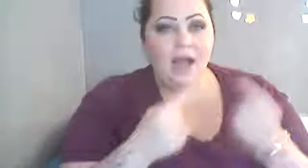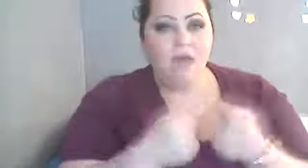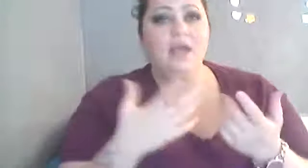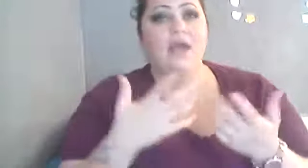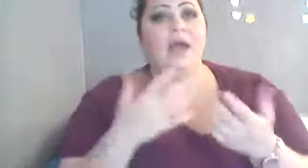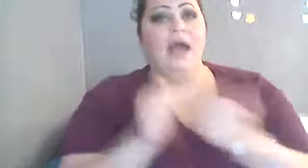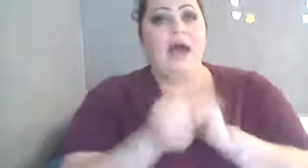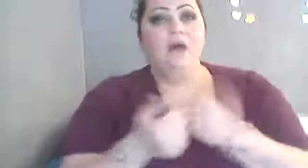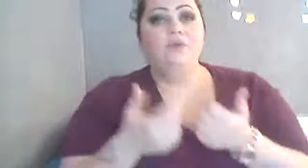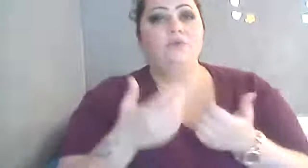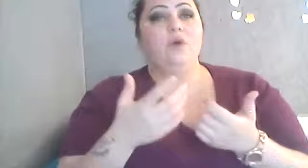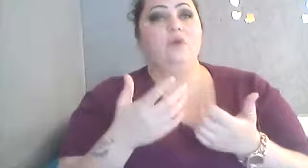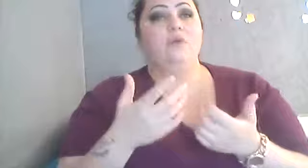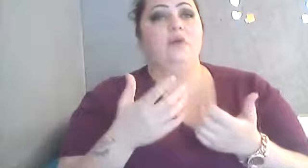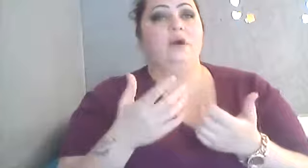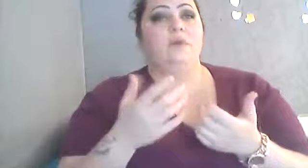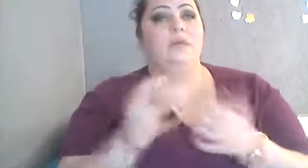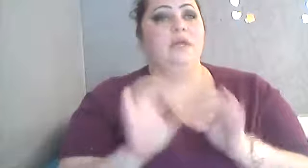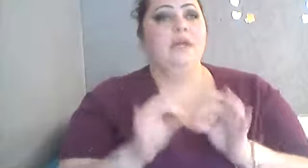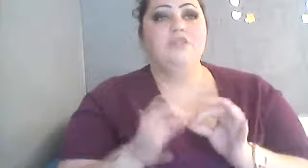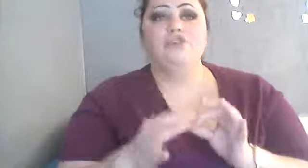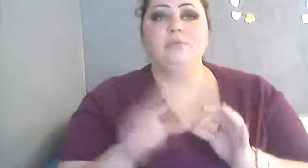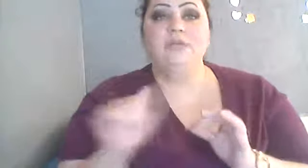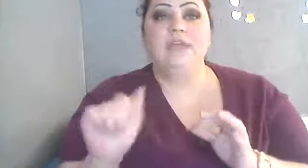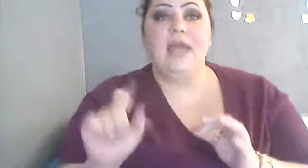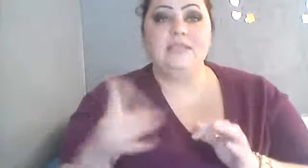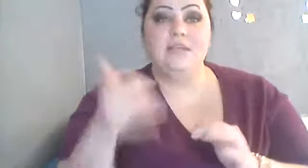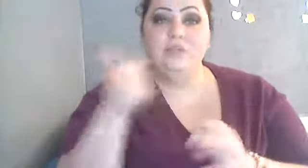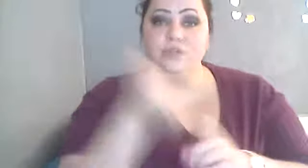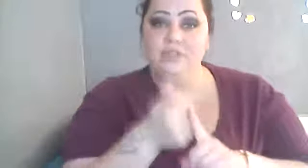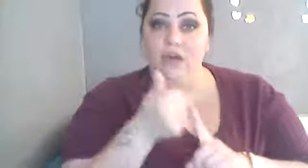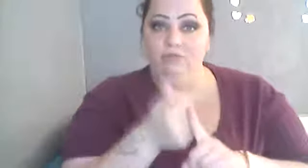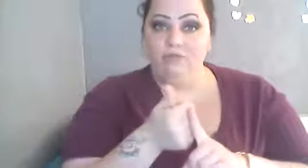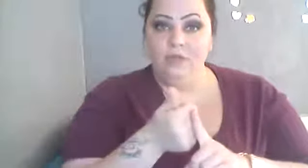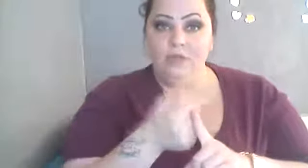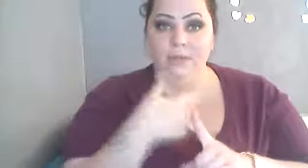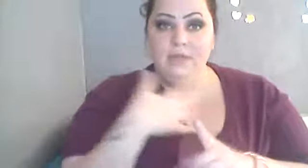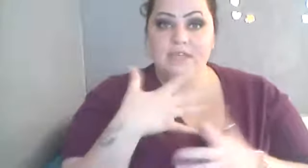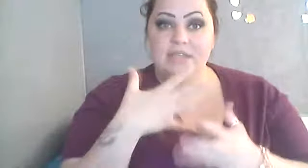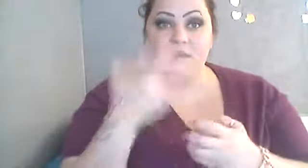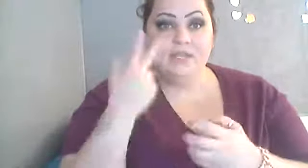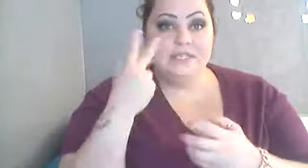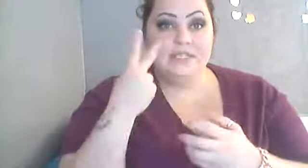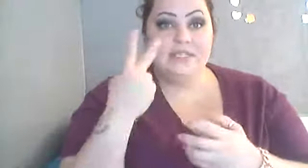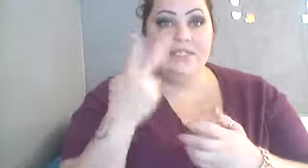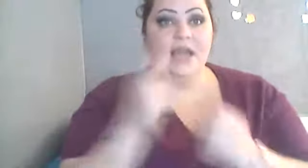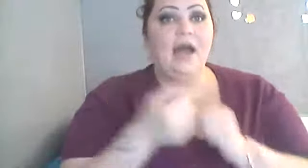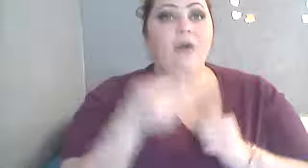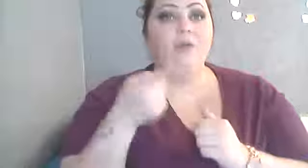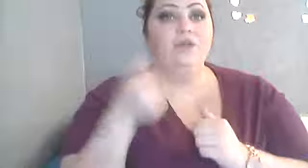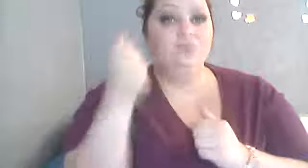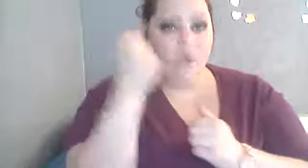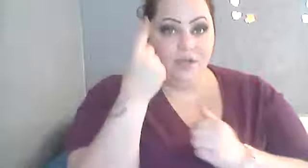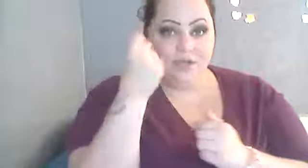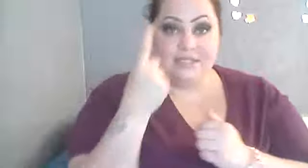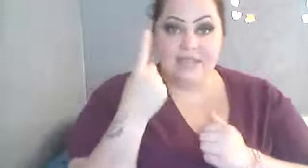about, how you are interpreting ASL yourself. Because I want to see how are you understanding